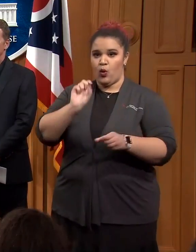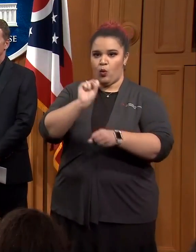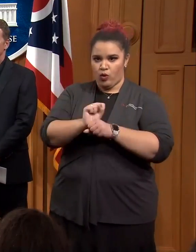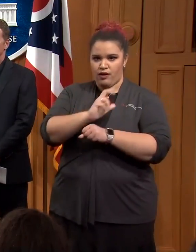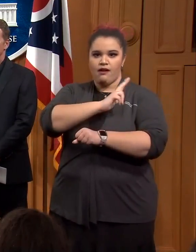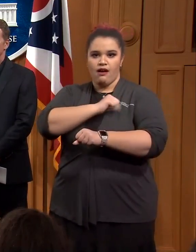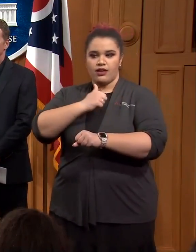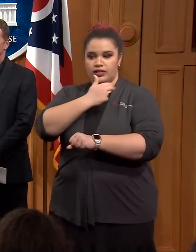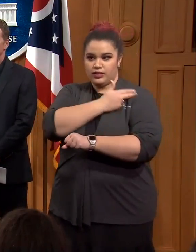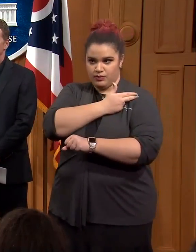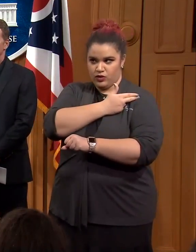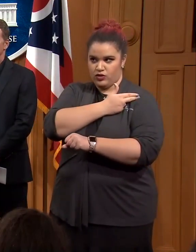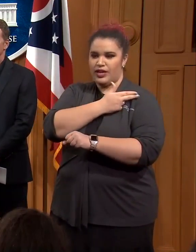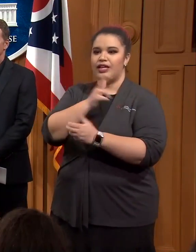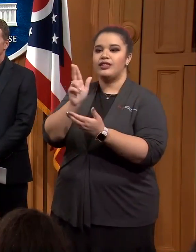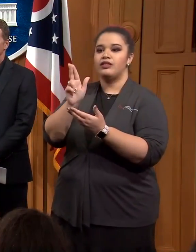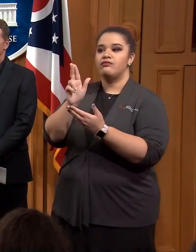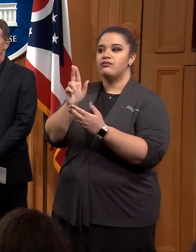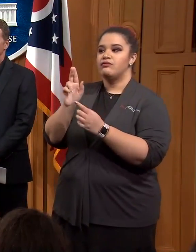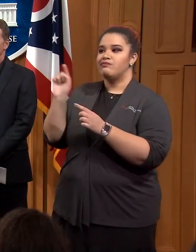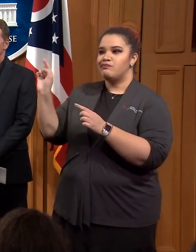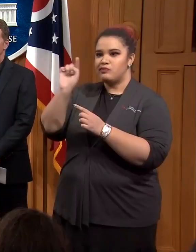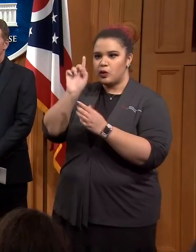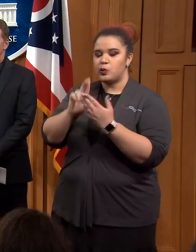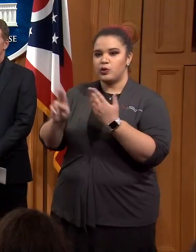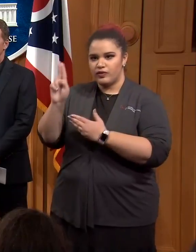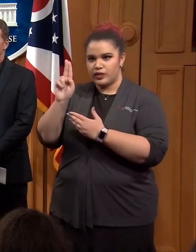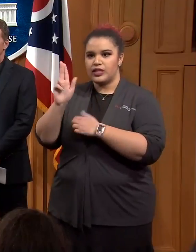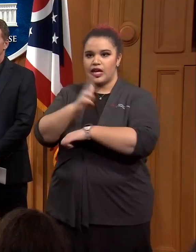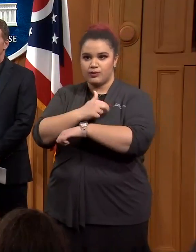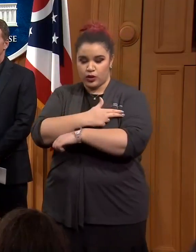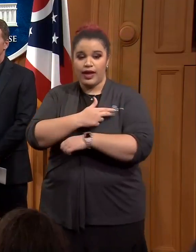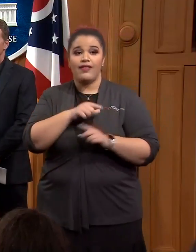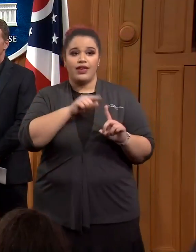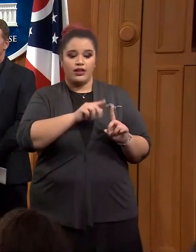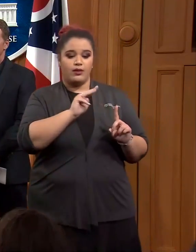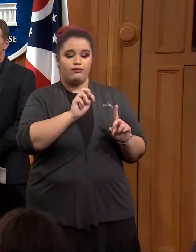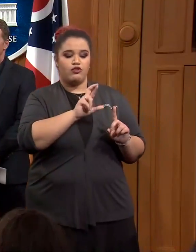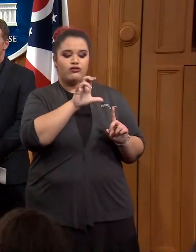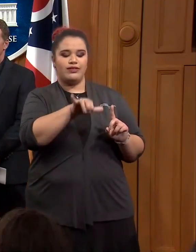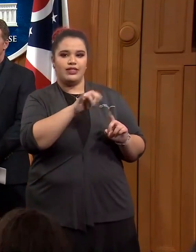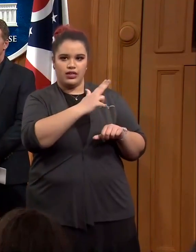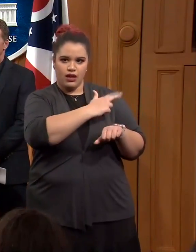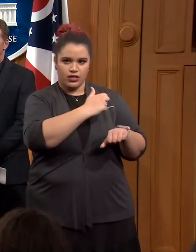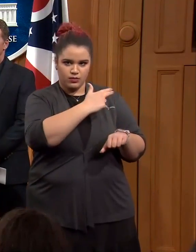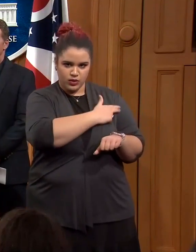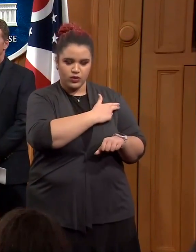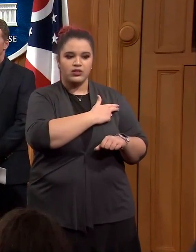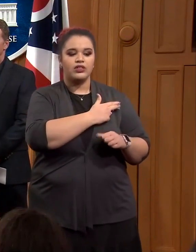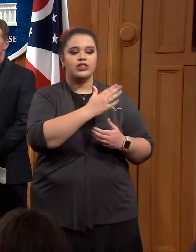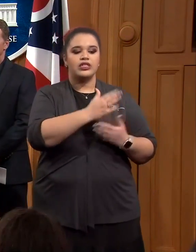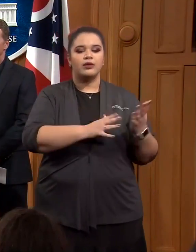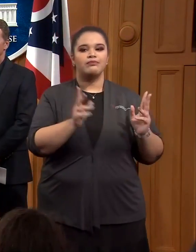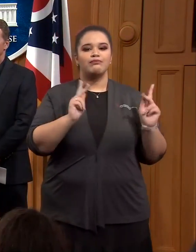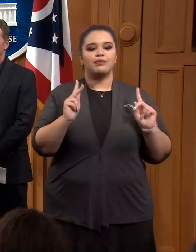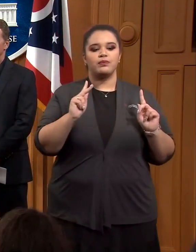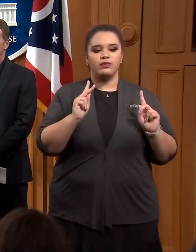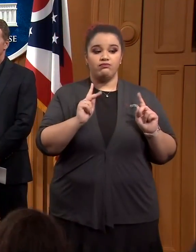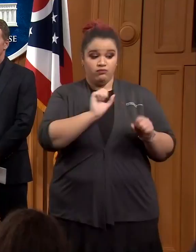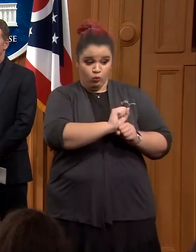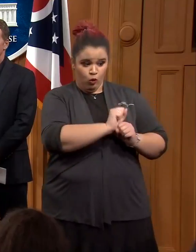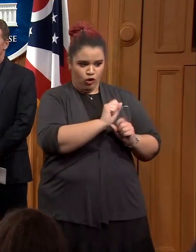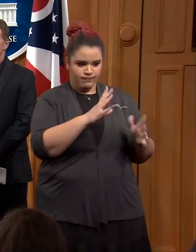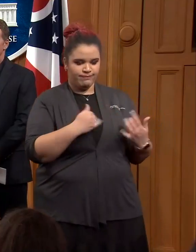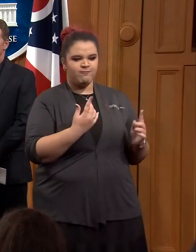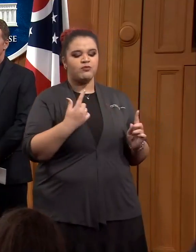university hospitals, and then we have at Mercy some suspected hospital workers. So these are all the things